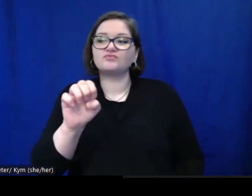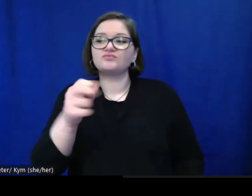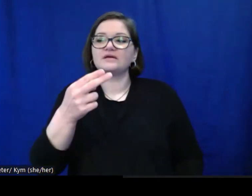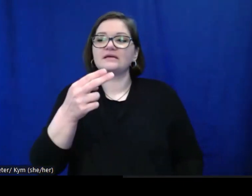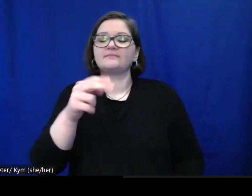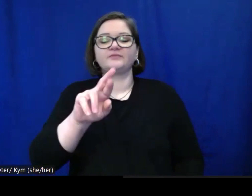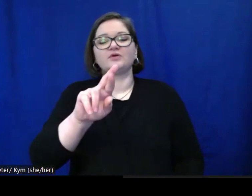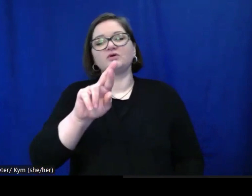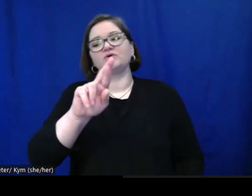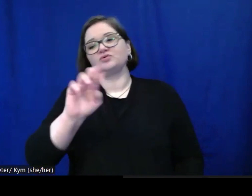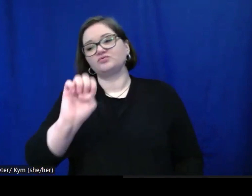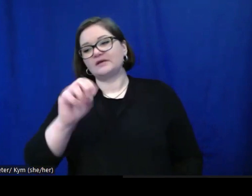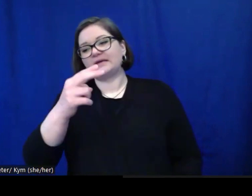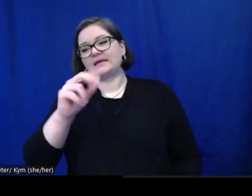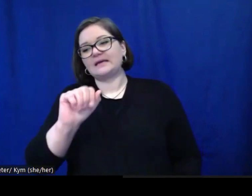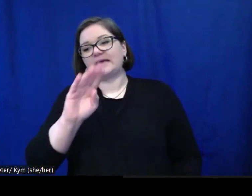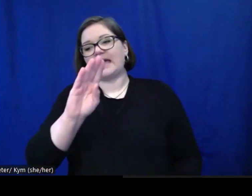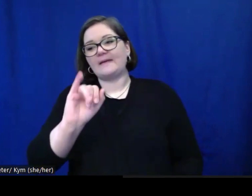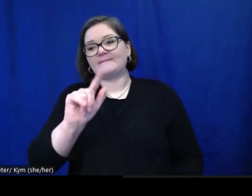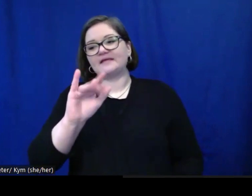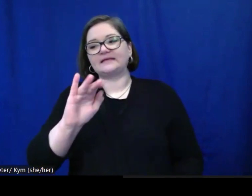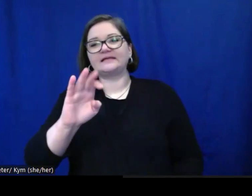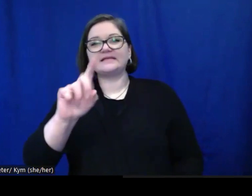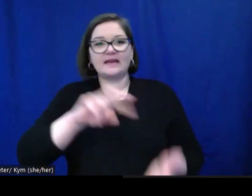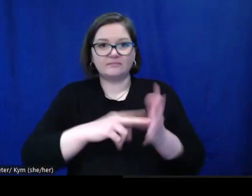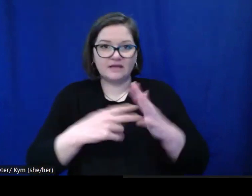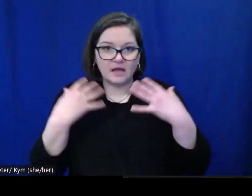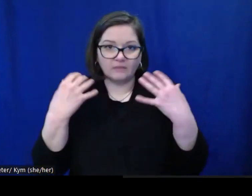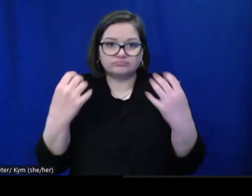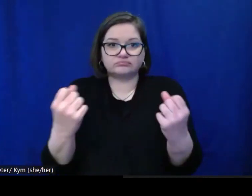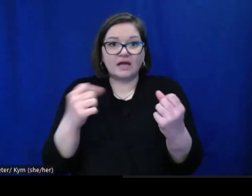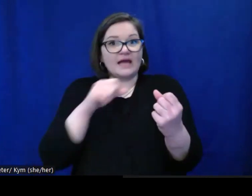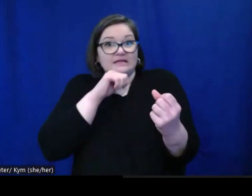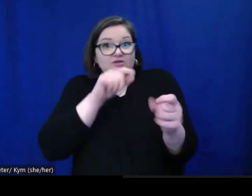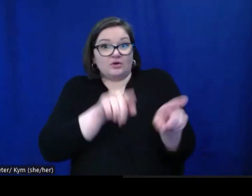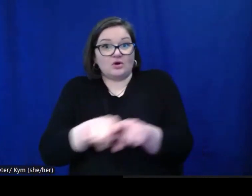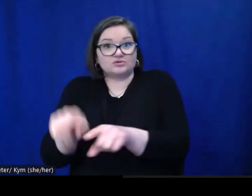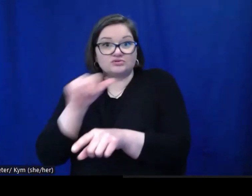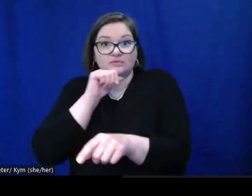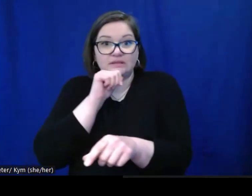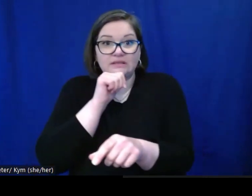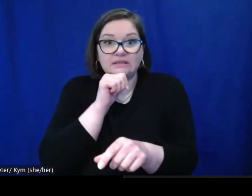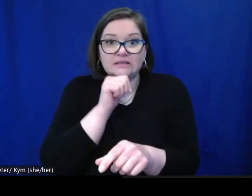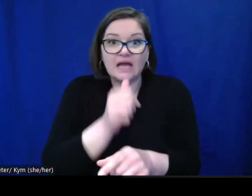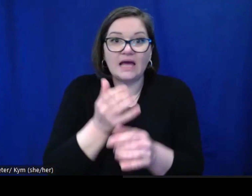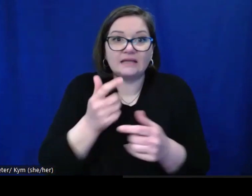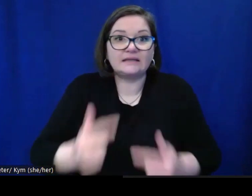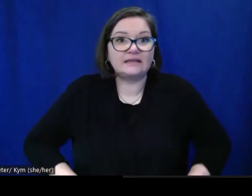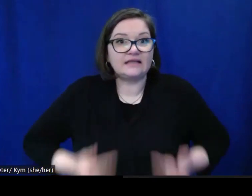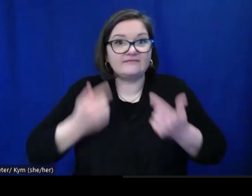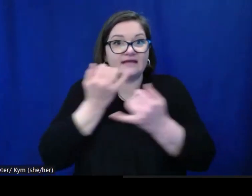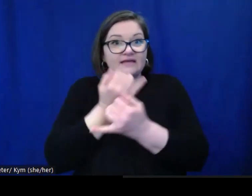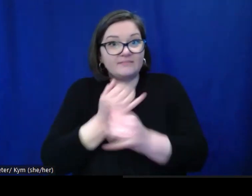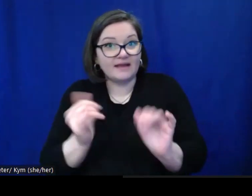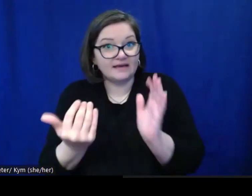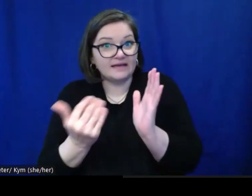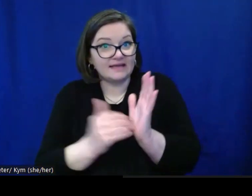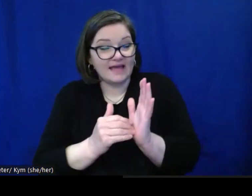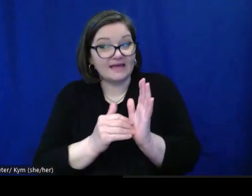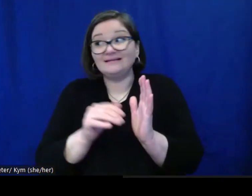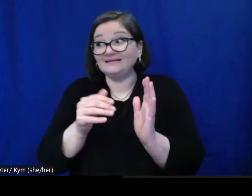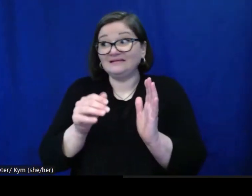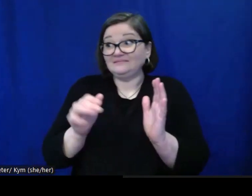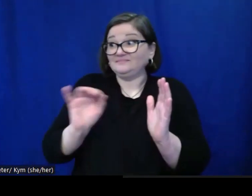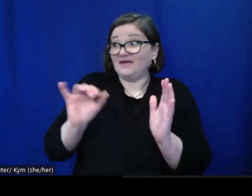of living independently once again, like that doctor told them they would. So they go home and they fall, they get hurt again,